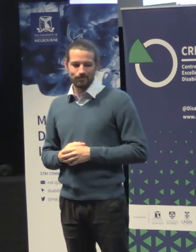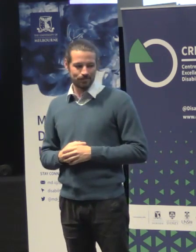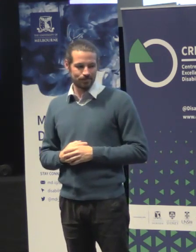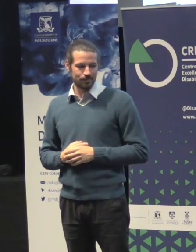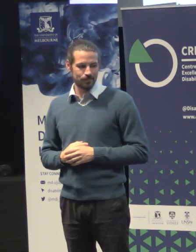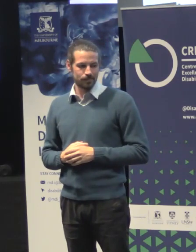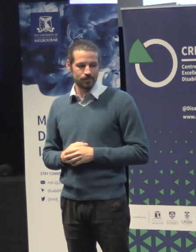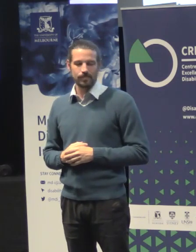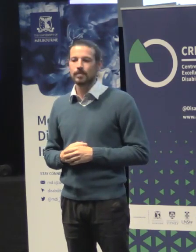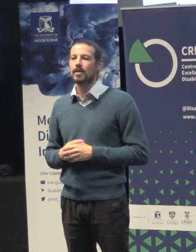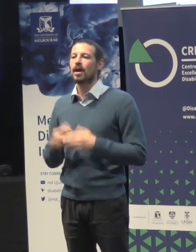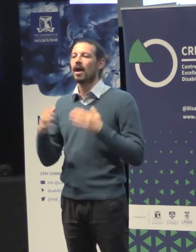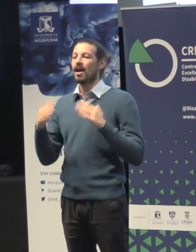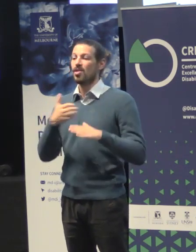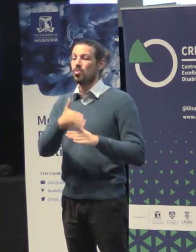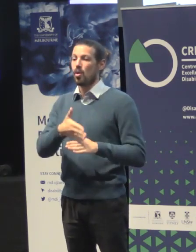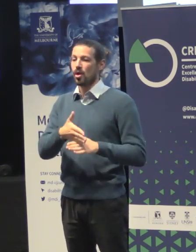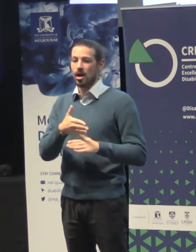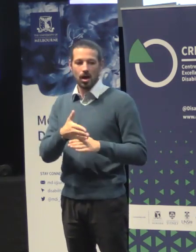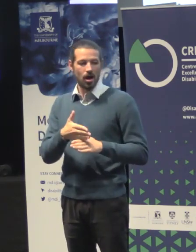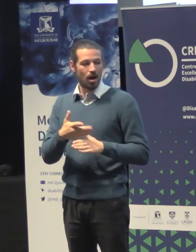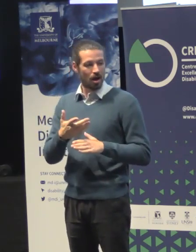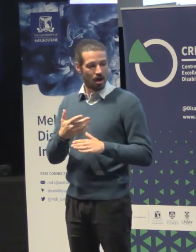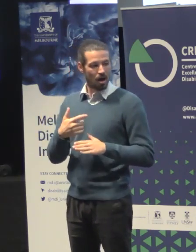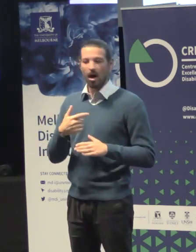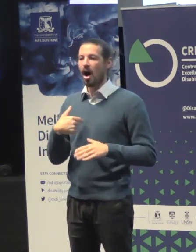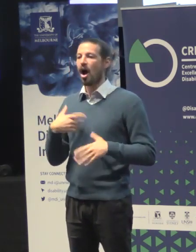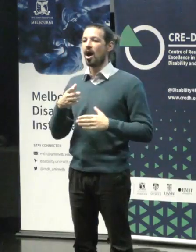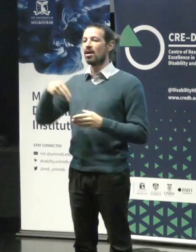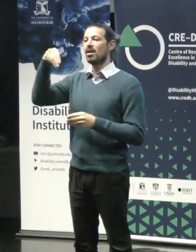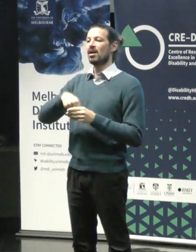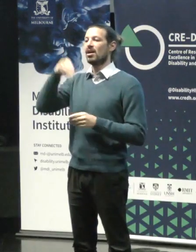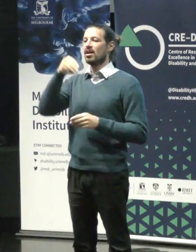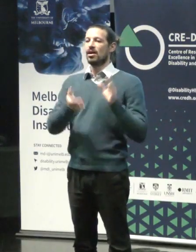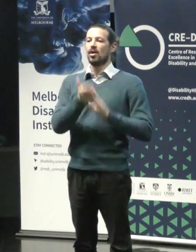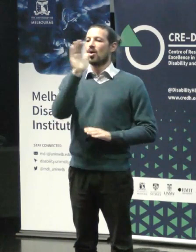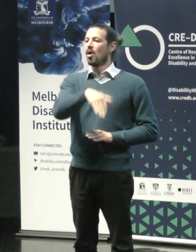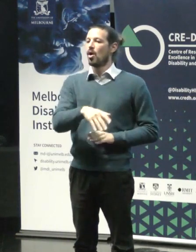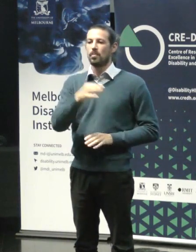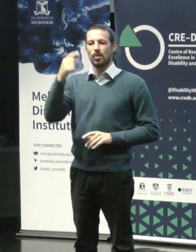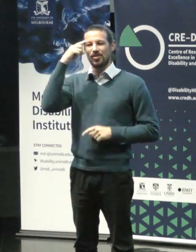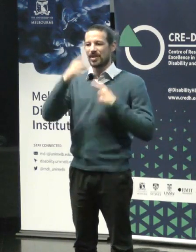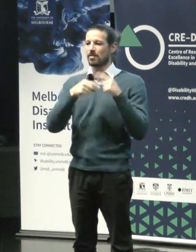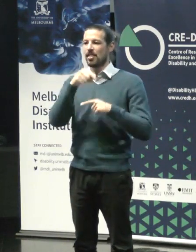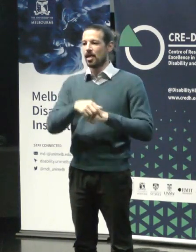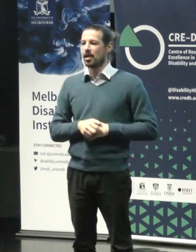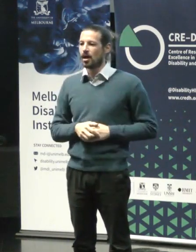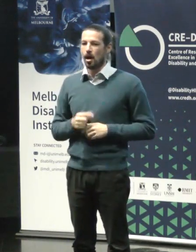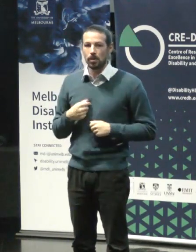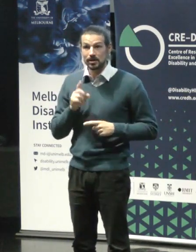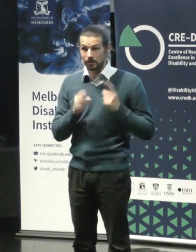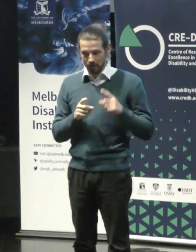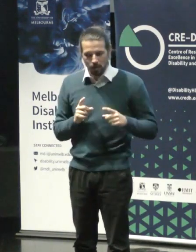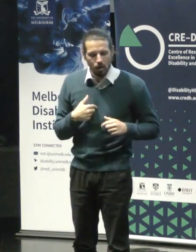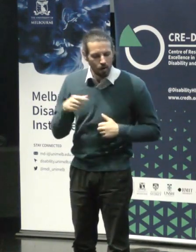And then for the worker, they go home. This one's saying, I finished my shift, and I think, oh, I won't think about it. It's impossible. I go home and think, oh, she said that